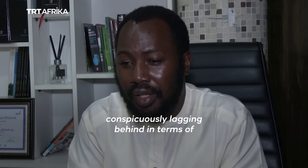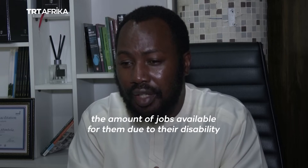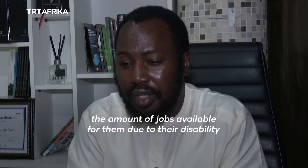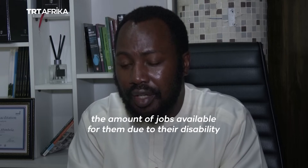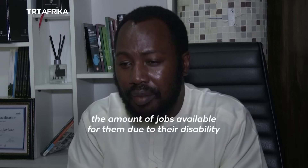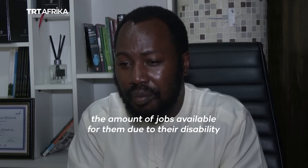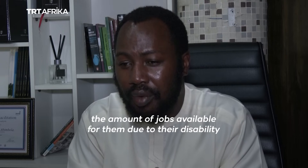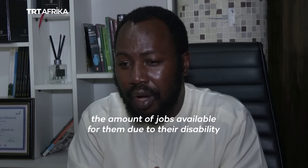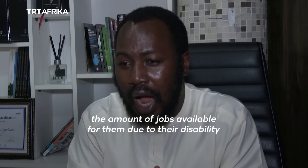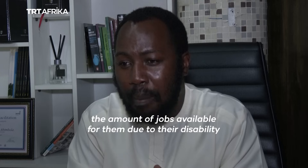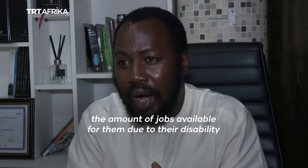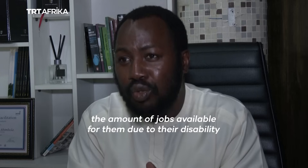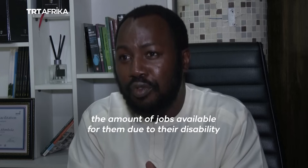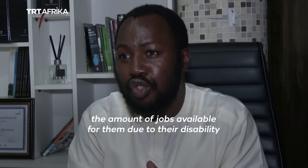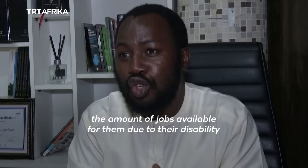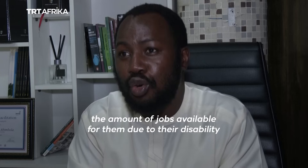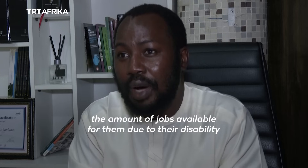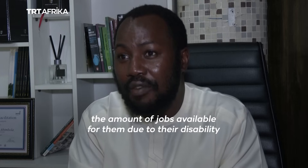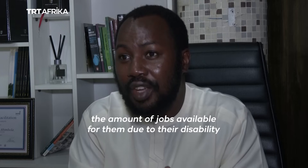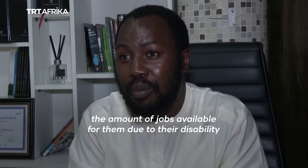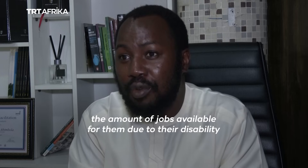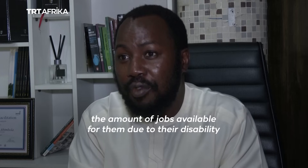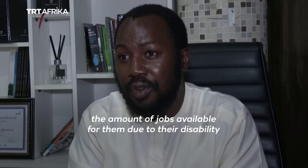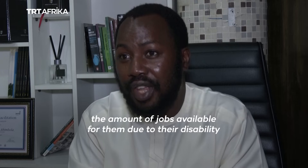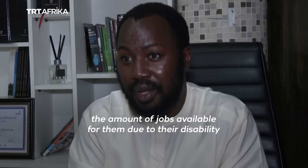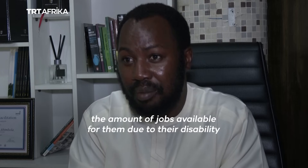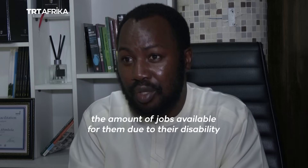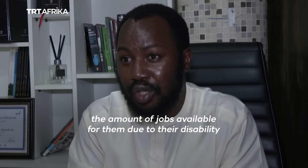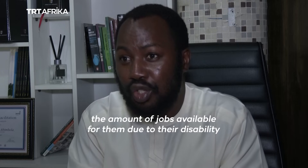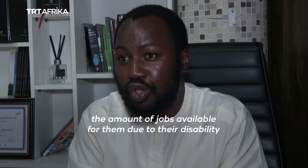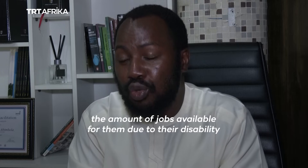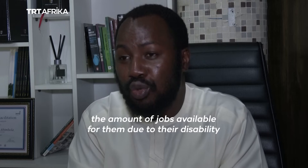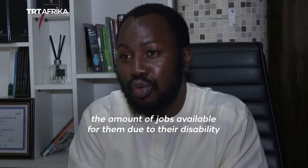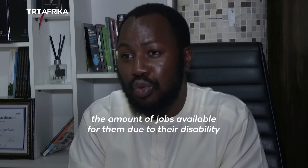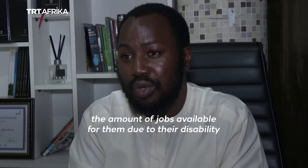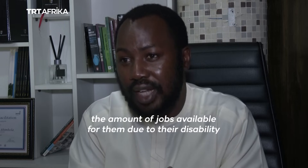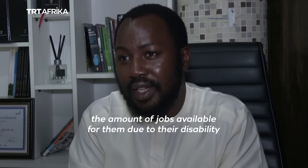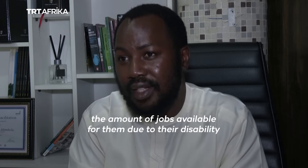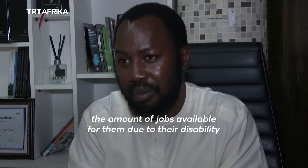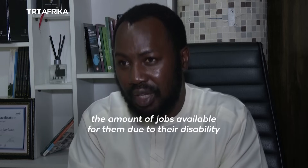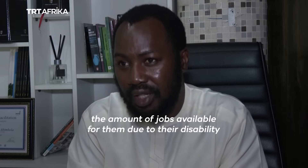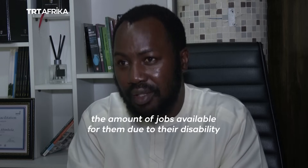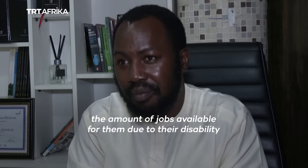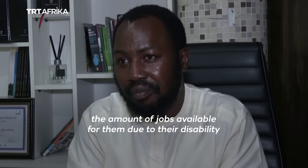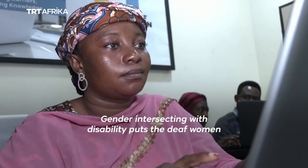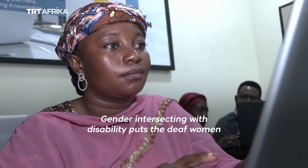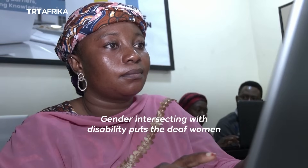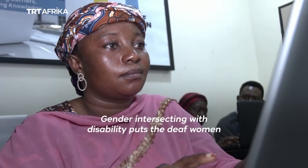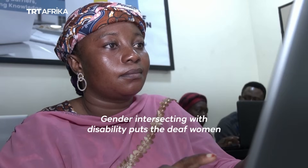the amount of job available for them due to their disability. Gender